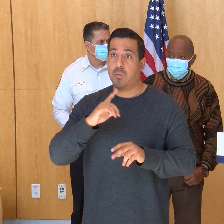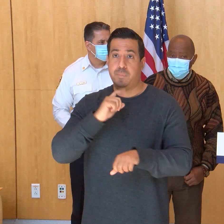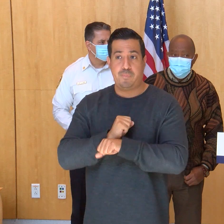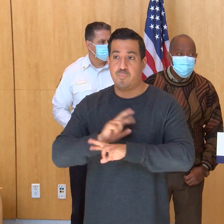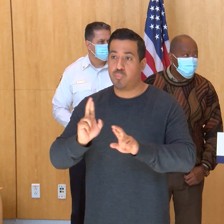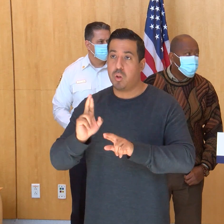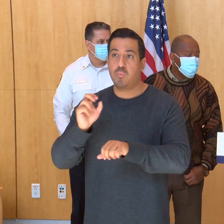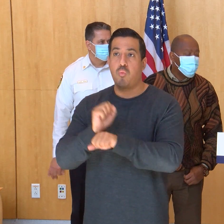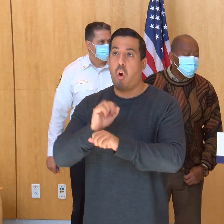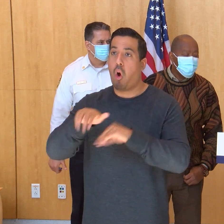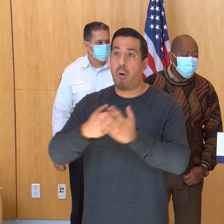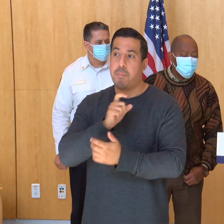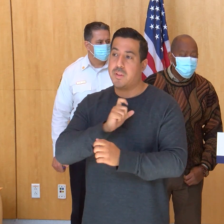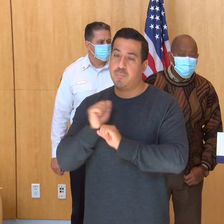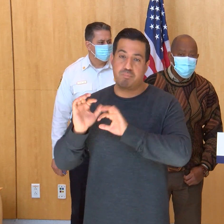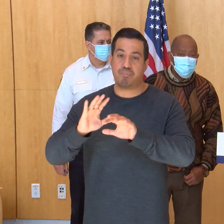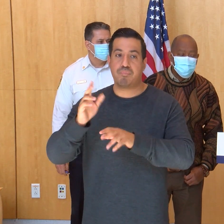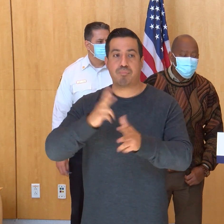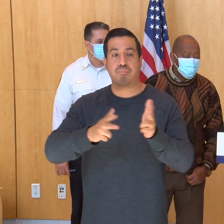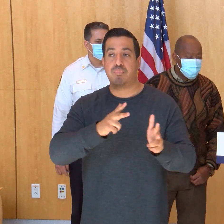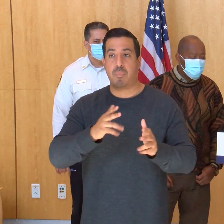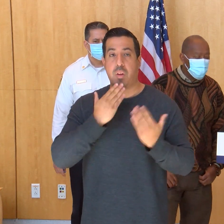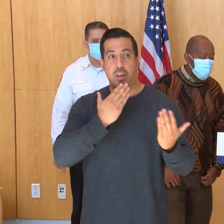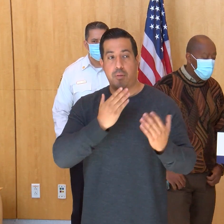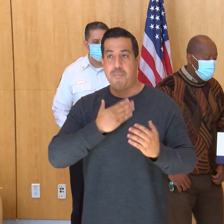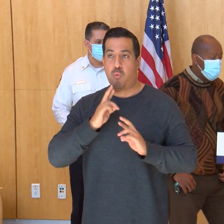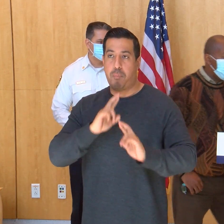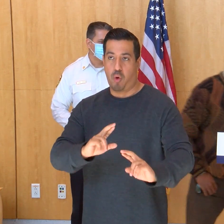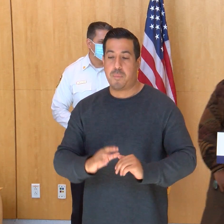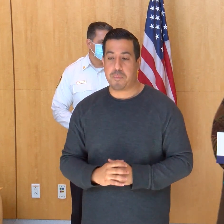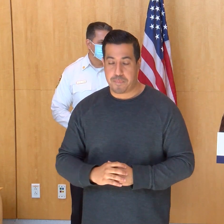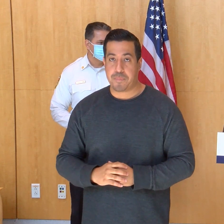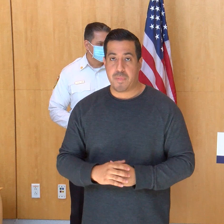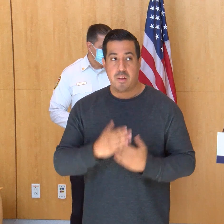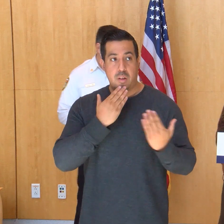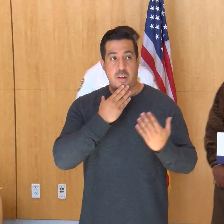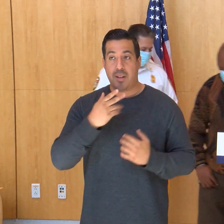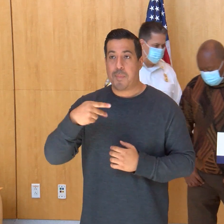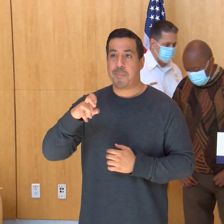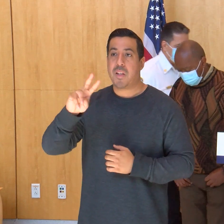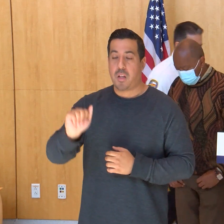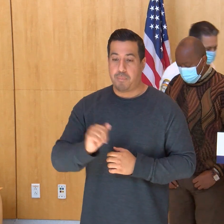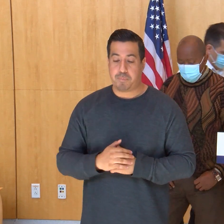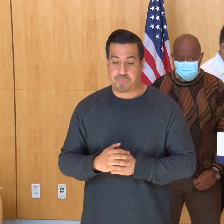we're all hands deployed, Mayor. Thank you again, and that's my report. Thank you. Chief PEÑA.